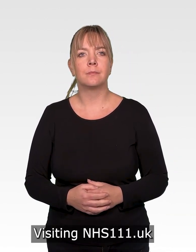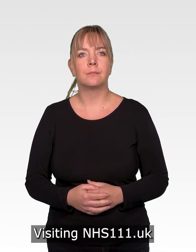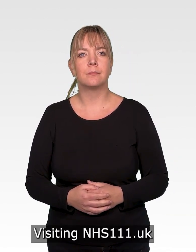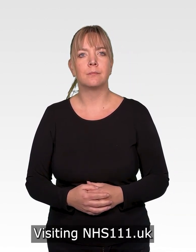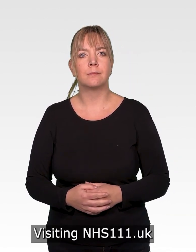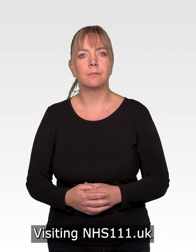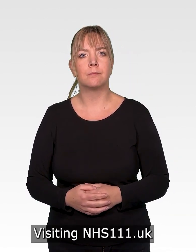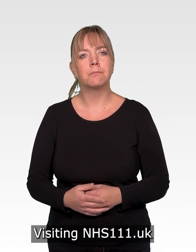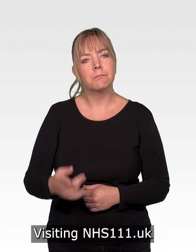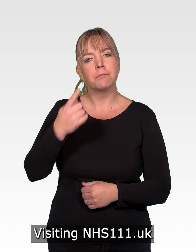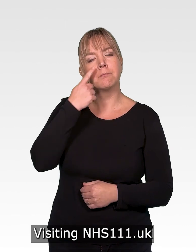visiting